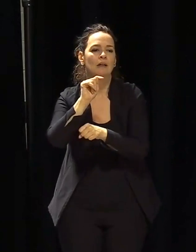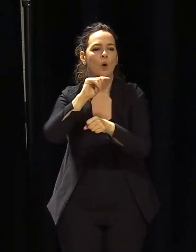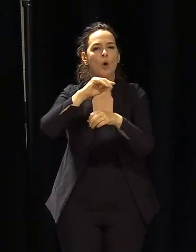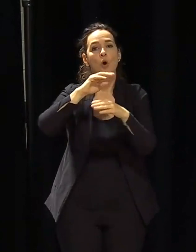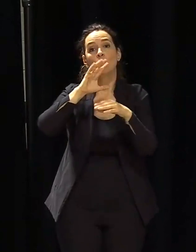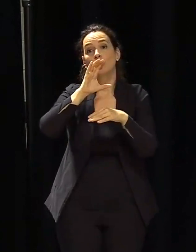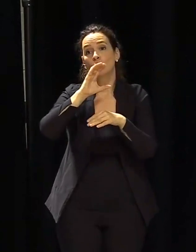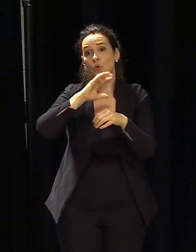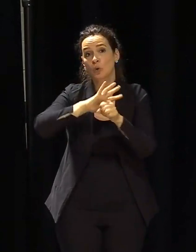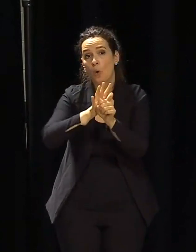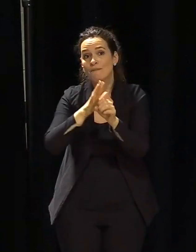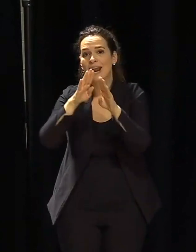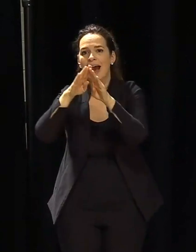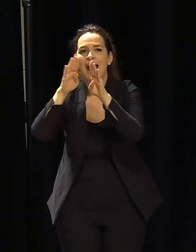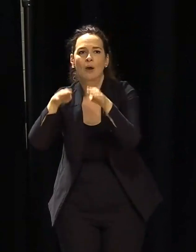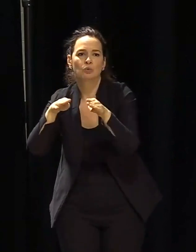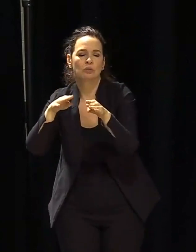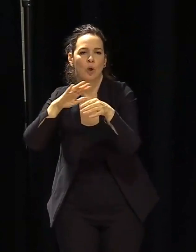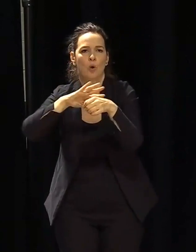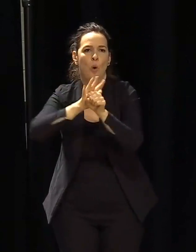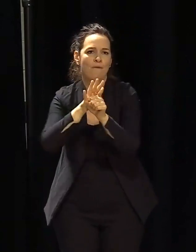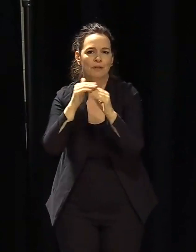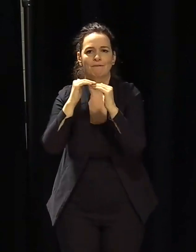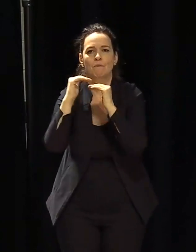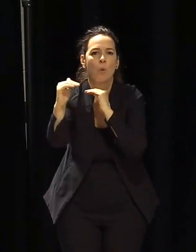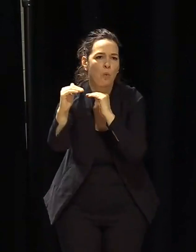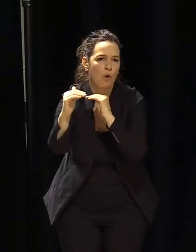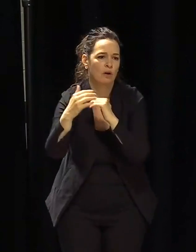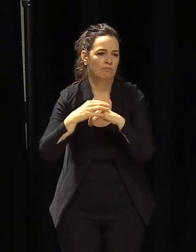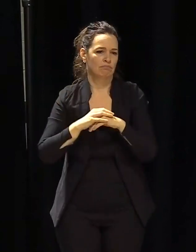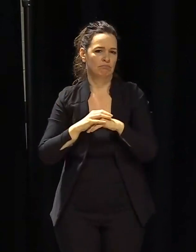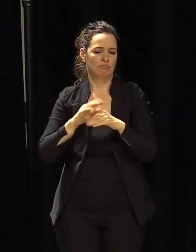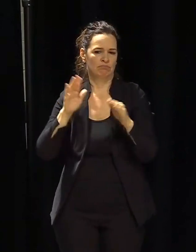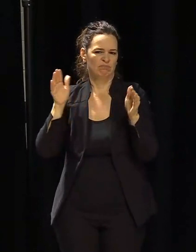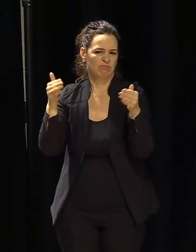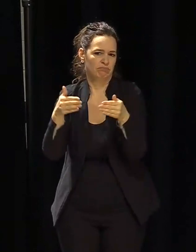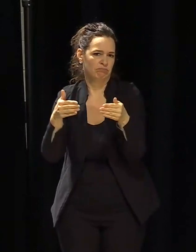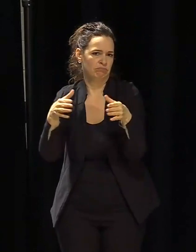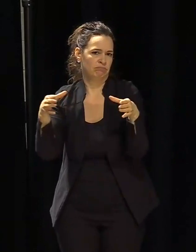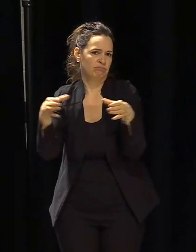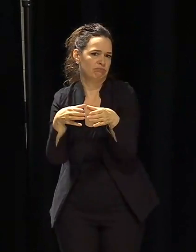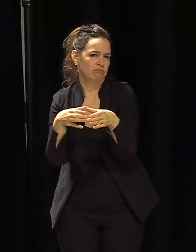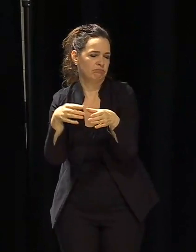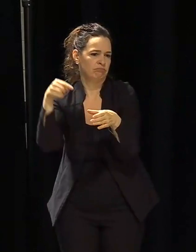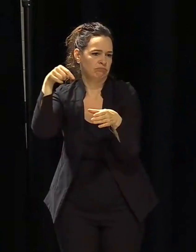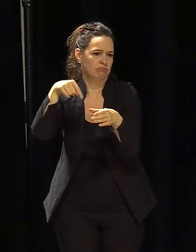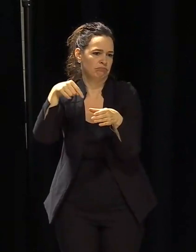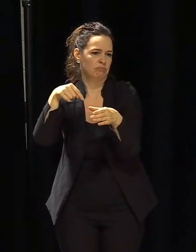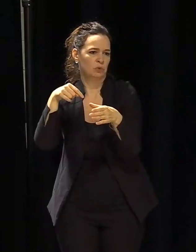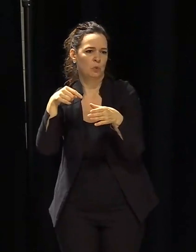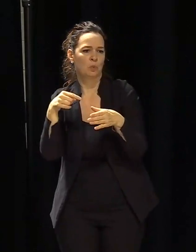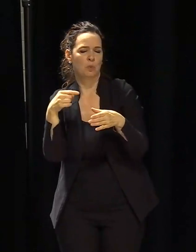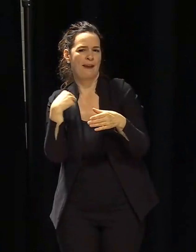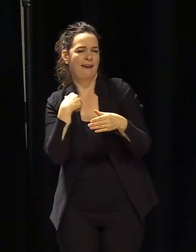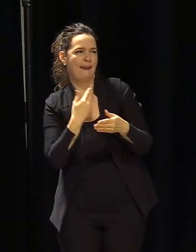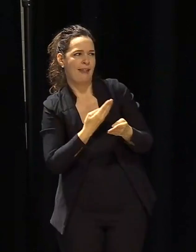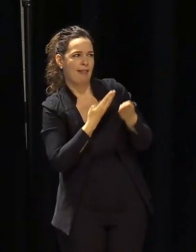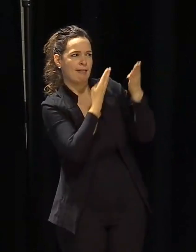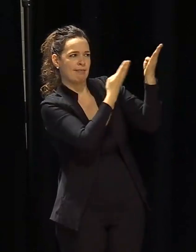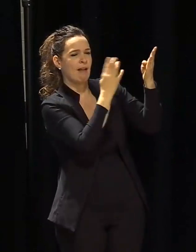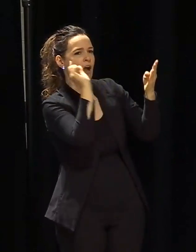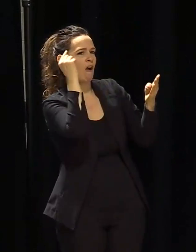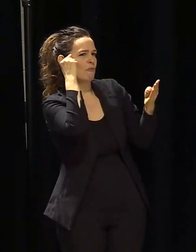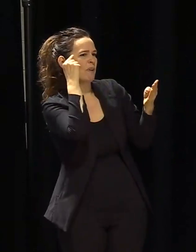entities into one building? We think we've identified potentially a building or two that could work, but we got to find staffing from